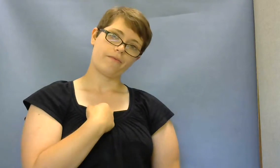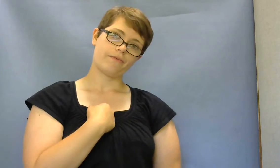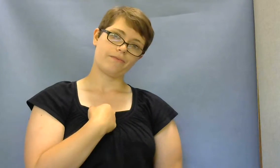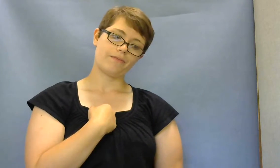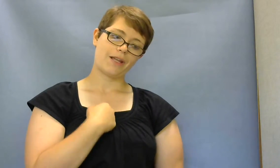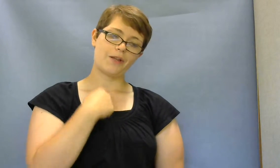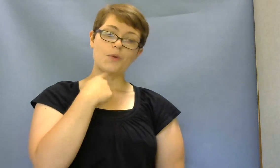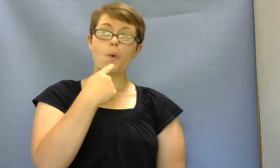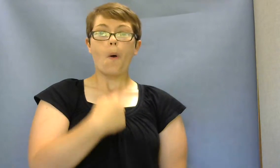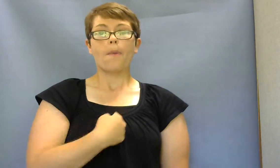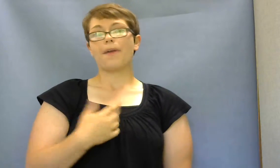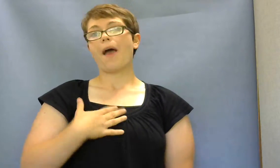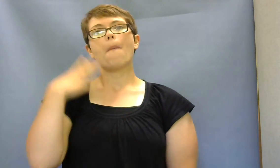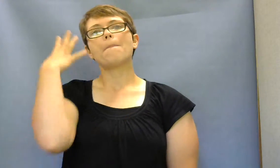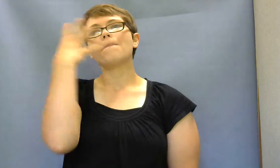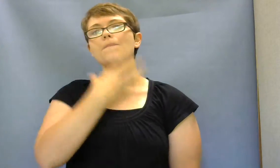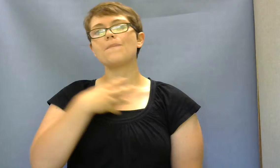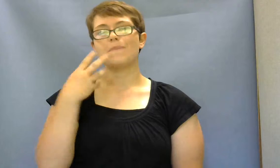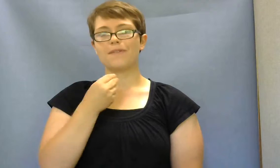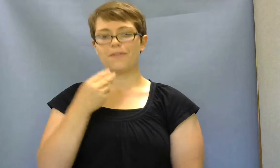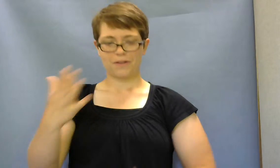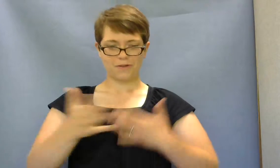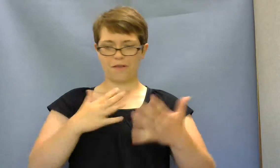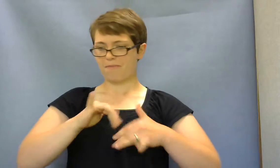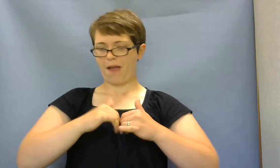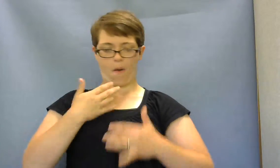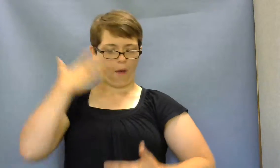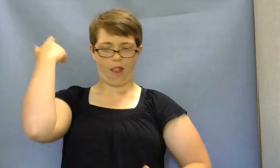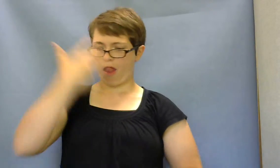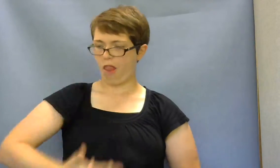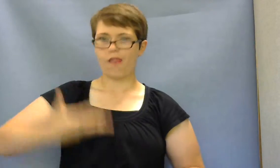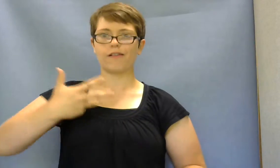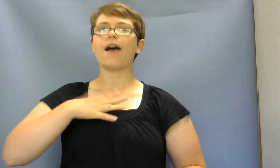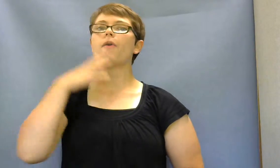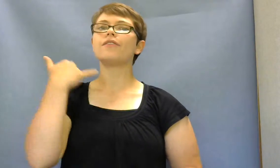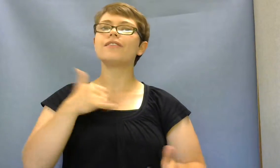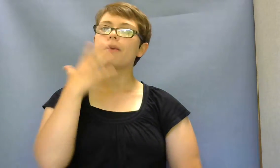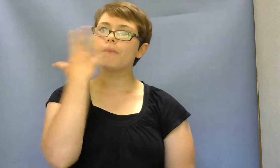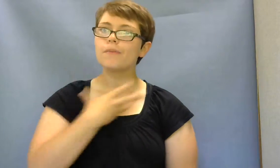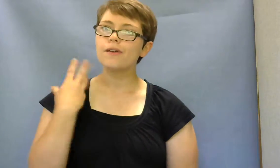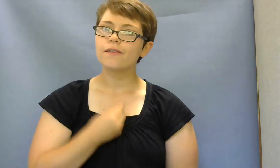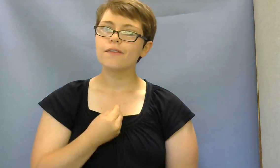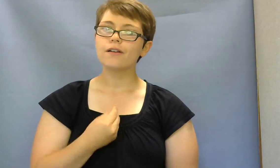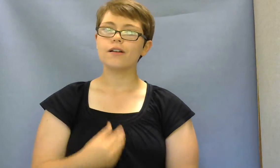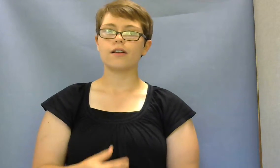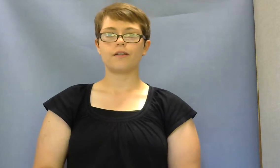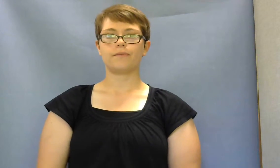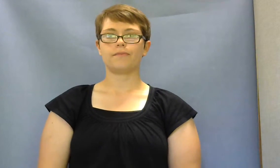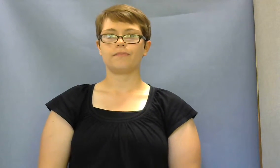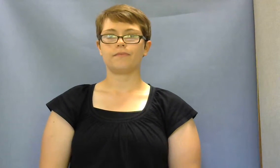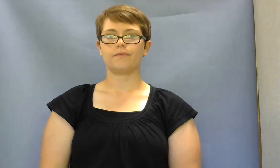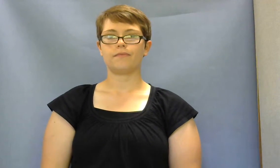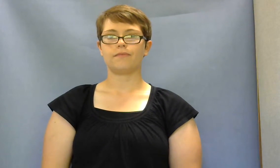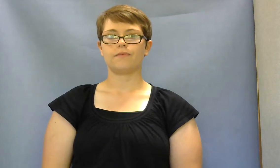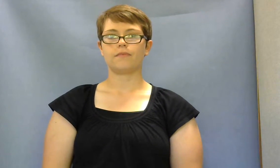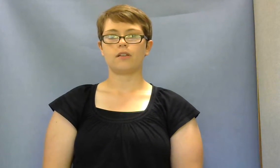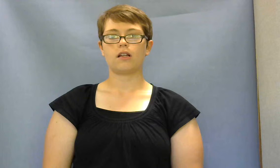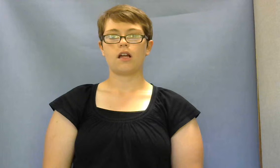not to worry about what other people said about me. I was actually the first special needs child to be integrated into the mainstream education